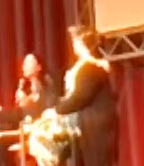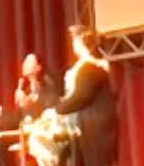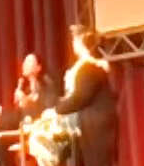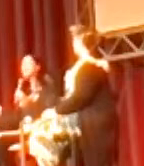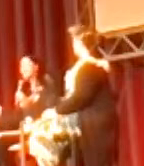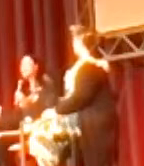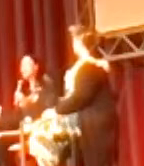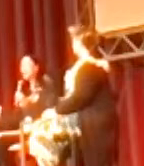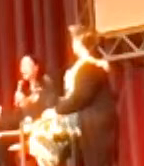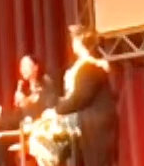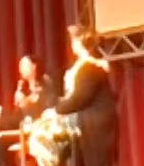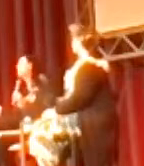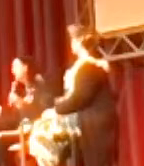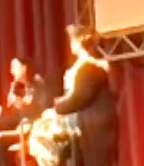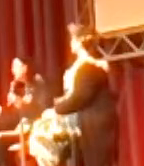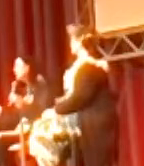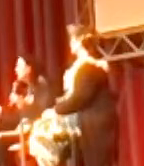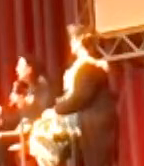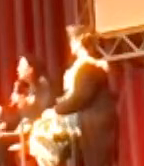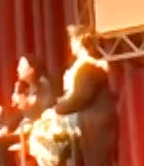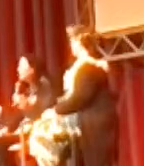God,